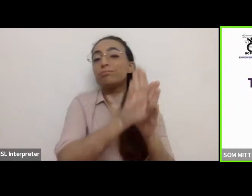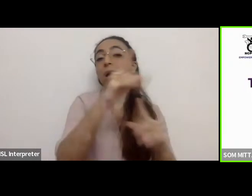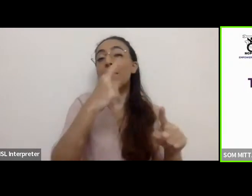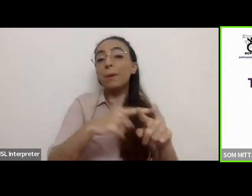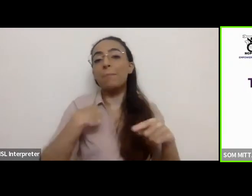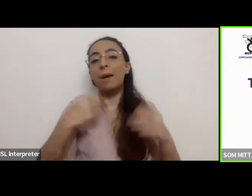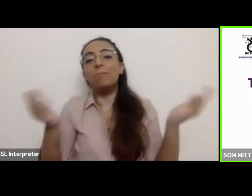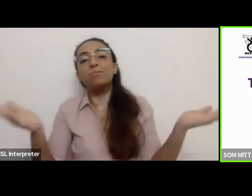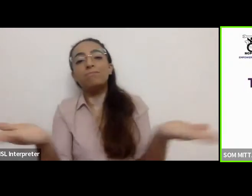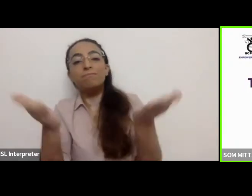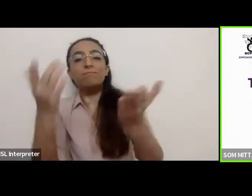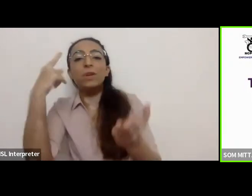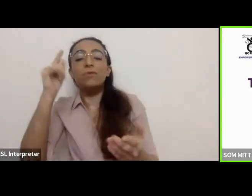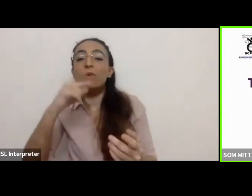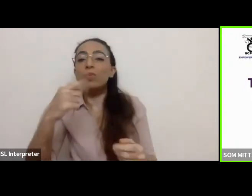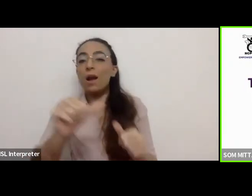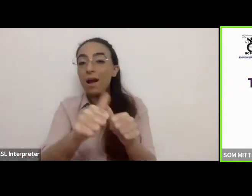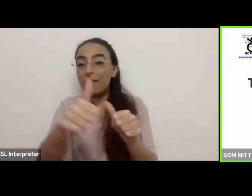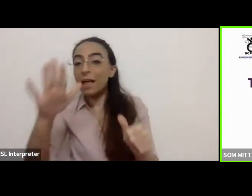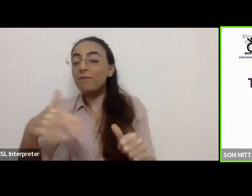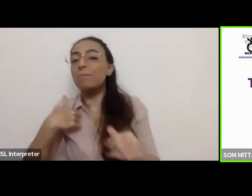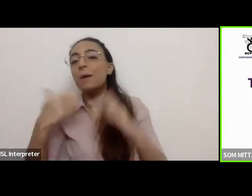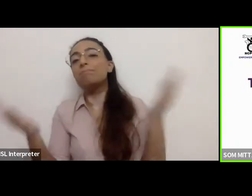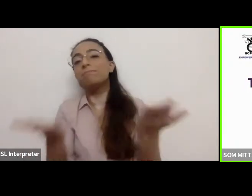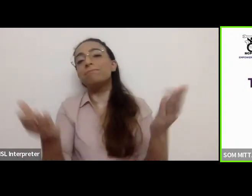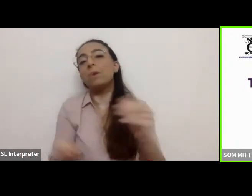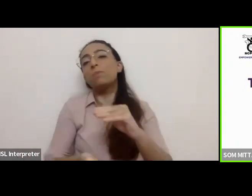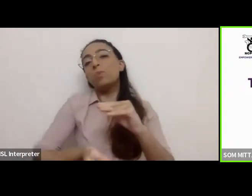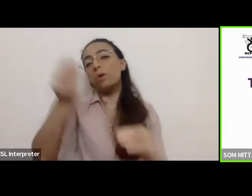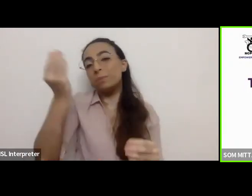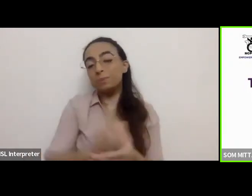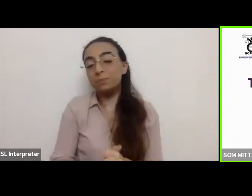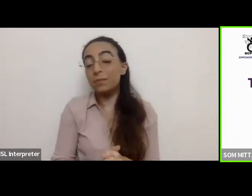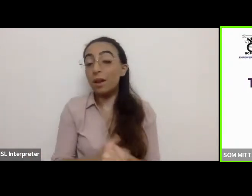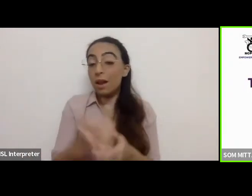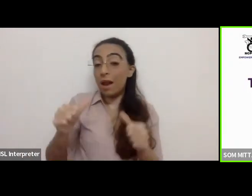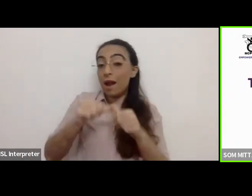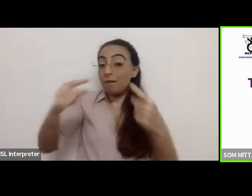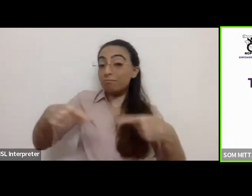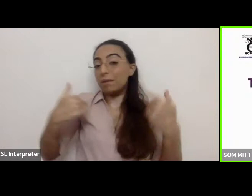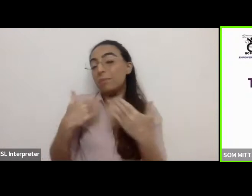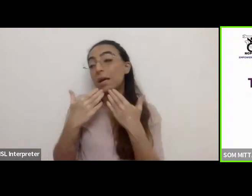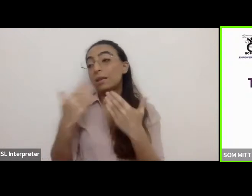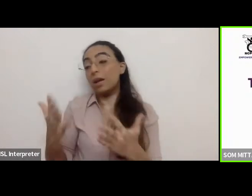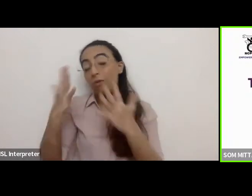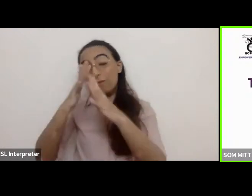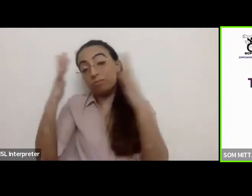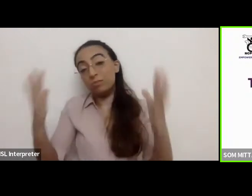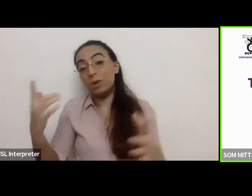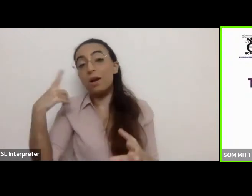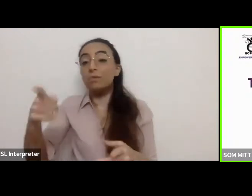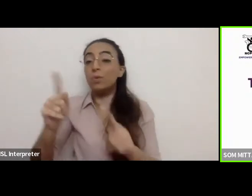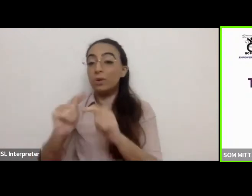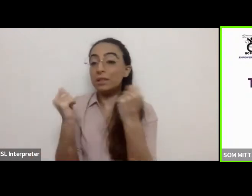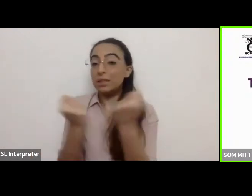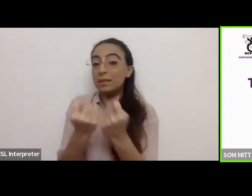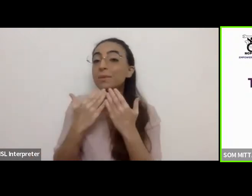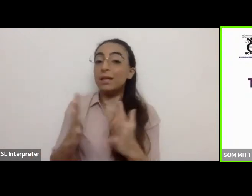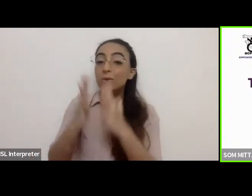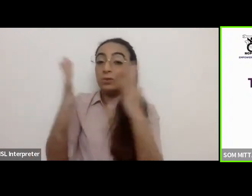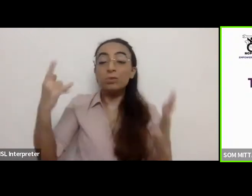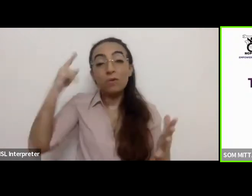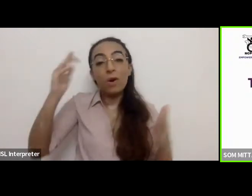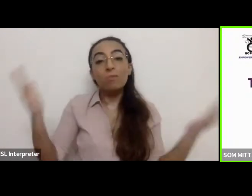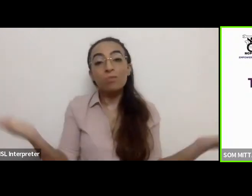others to do it. So Arman, I must thank you and the team for consistently, motivating people